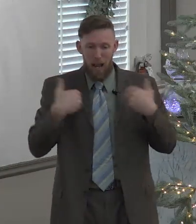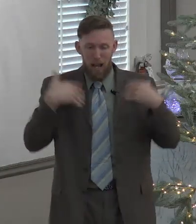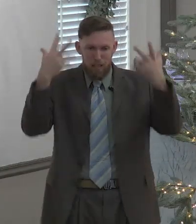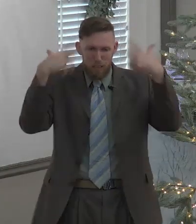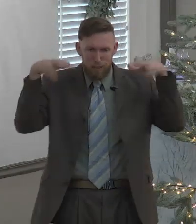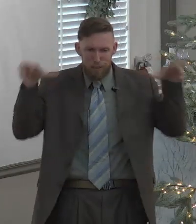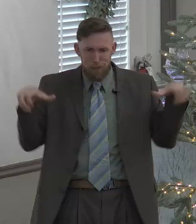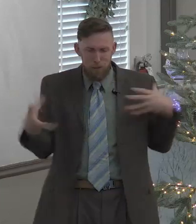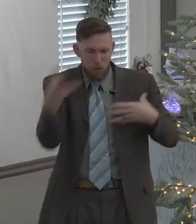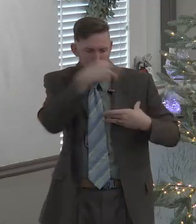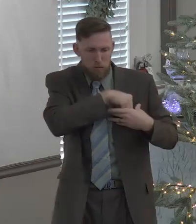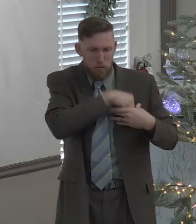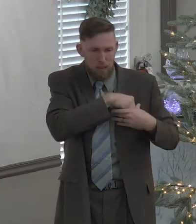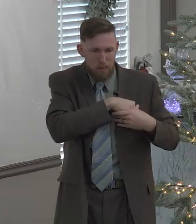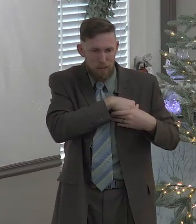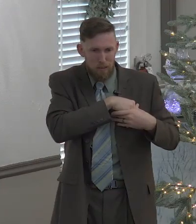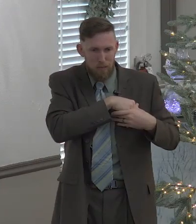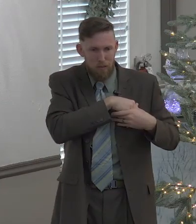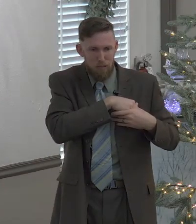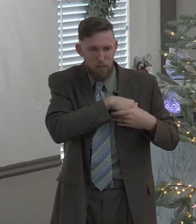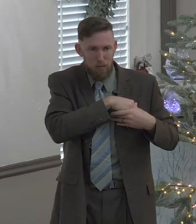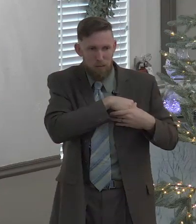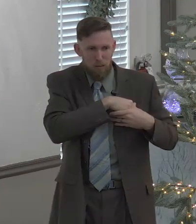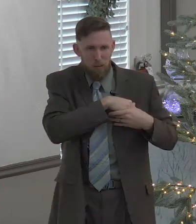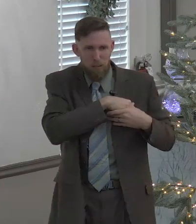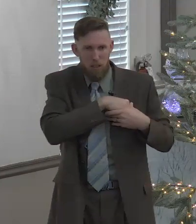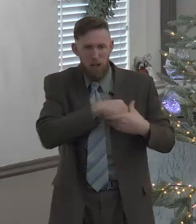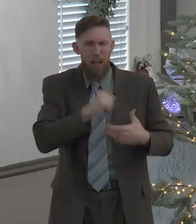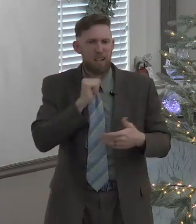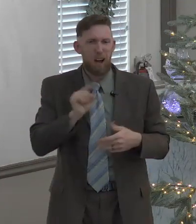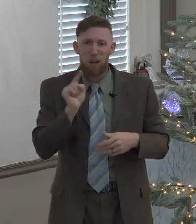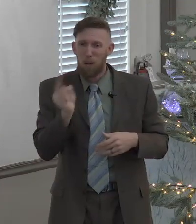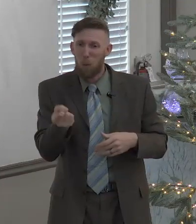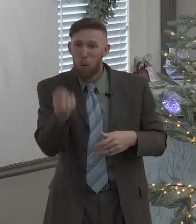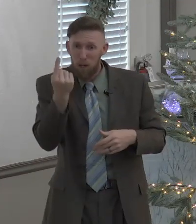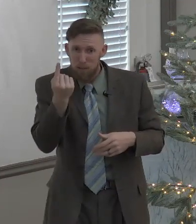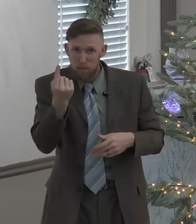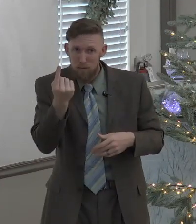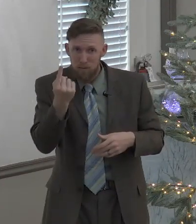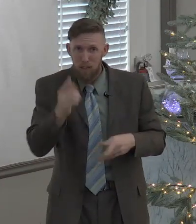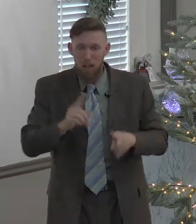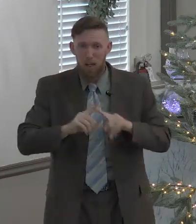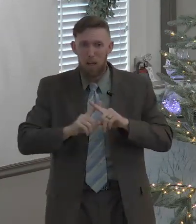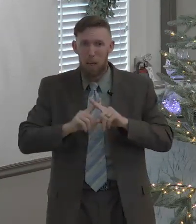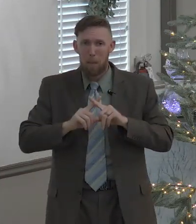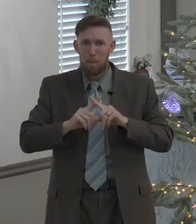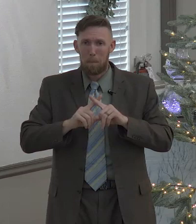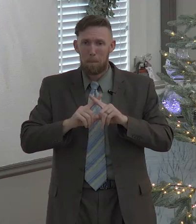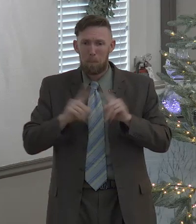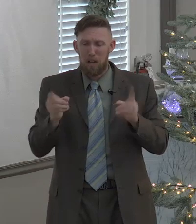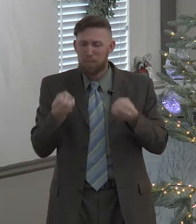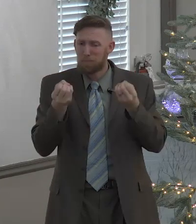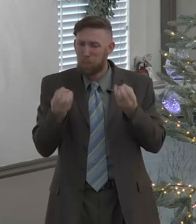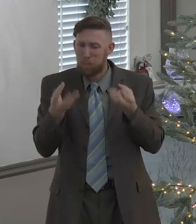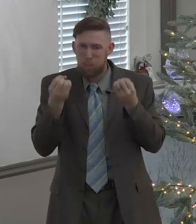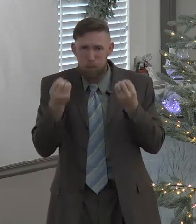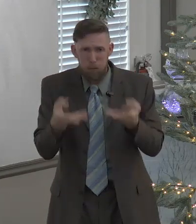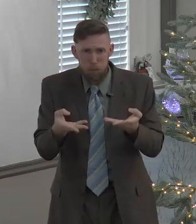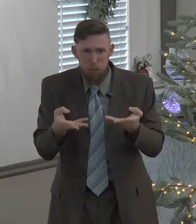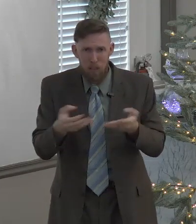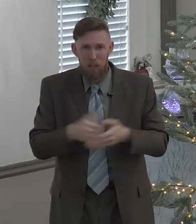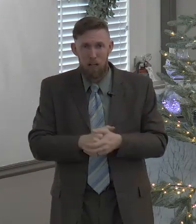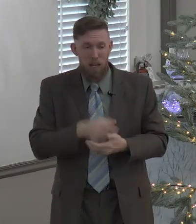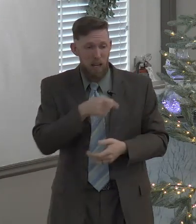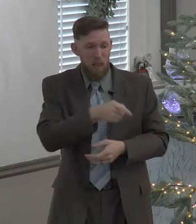We have him dealing with the madman of Gadara, this man who is possessed of the devil, but not